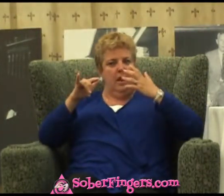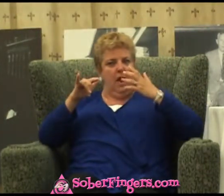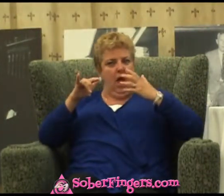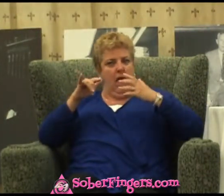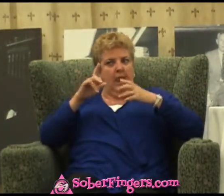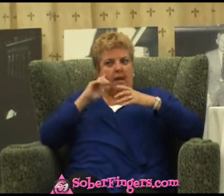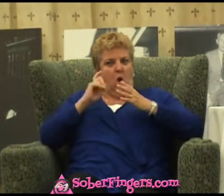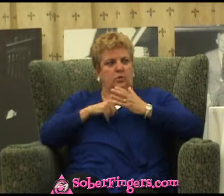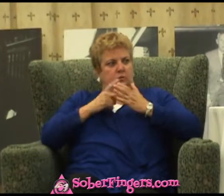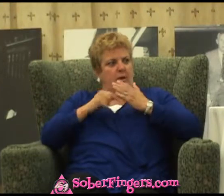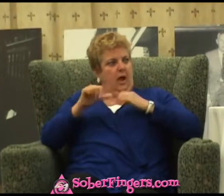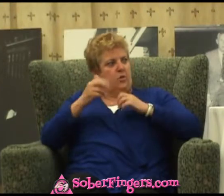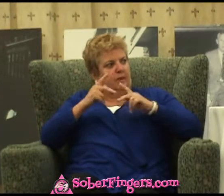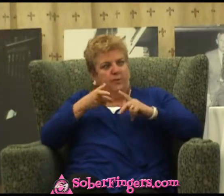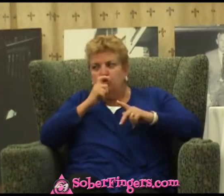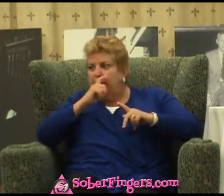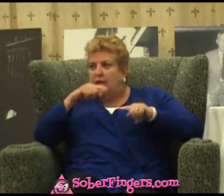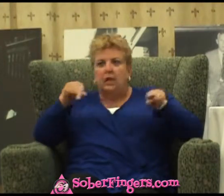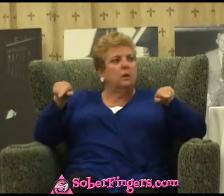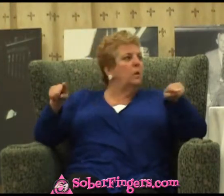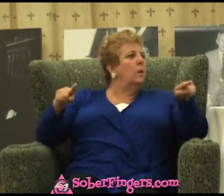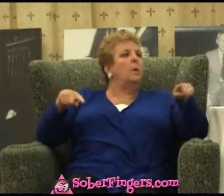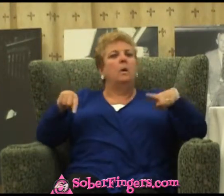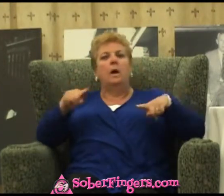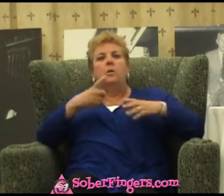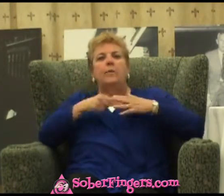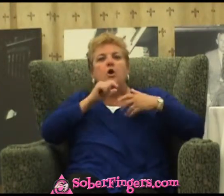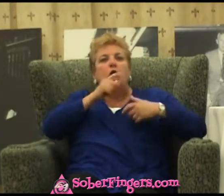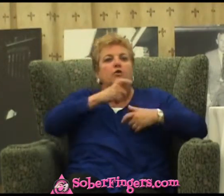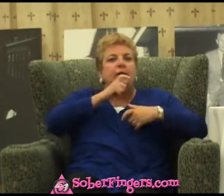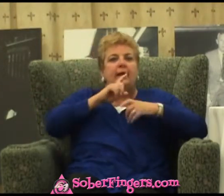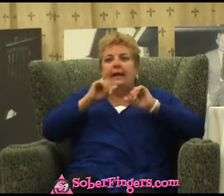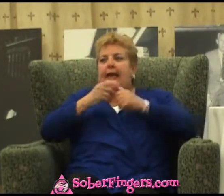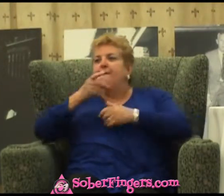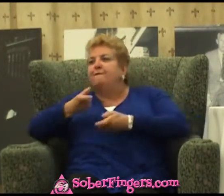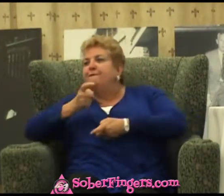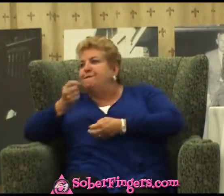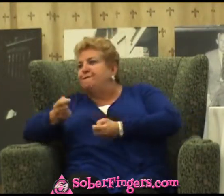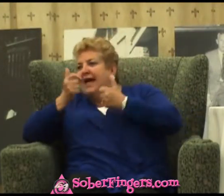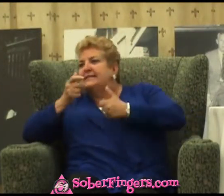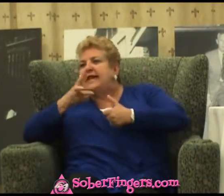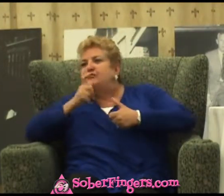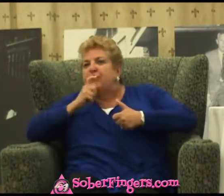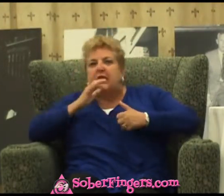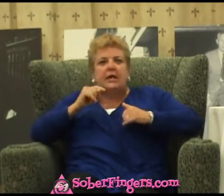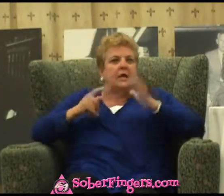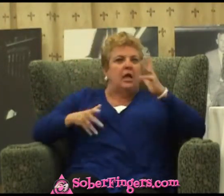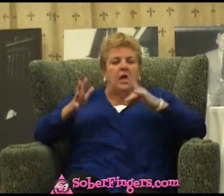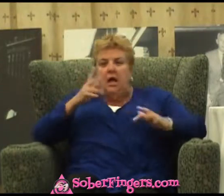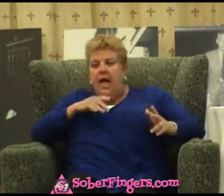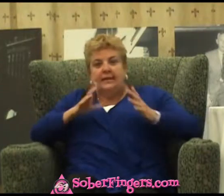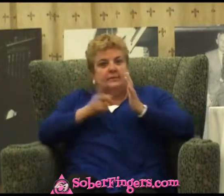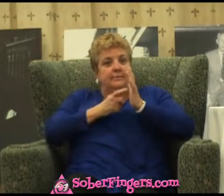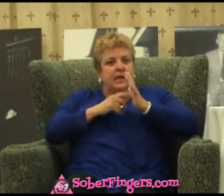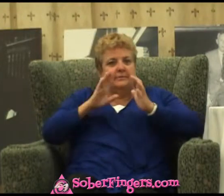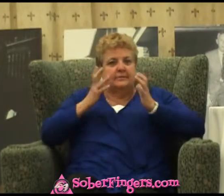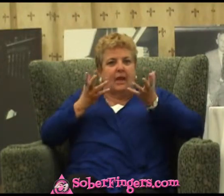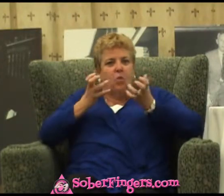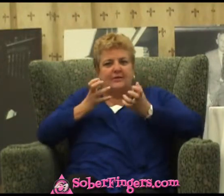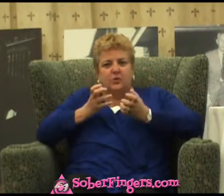people next to me drink and what they don't drink and how fast they drink it. And I sometimes want to give a little advice, you know, but I